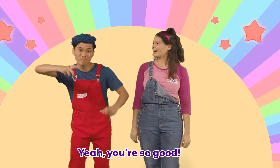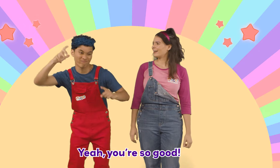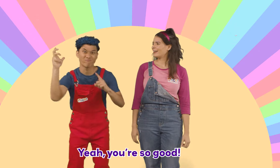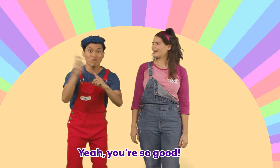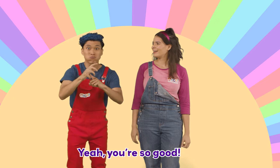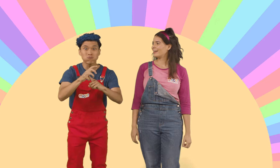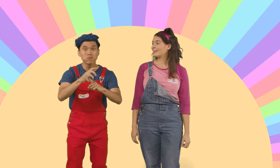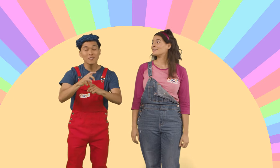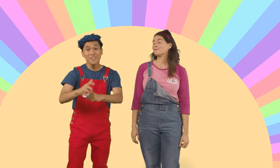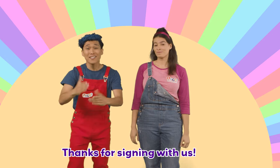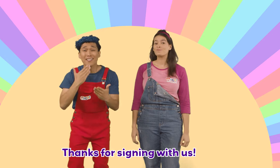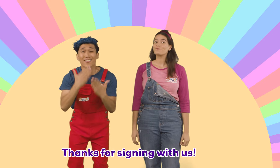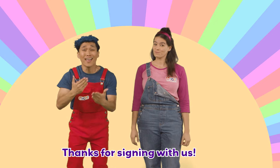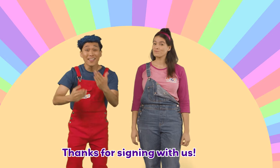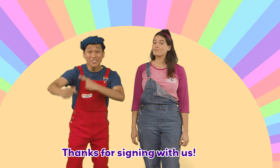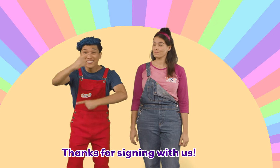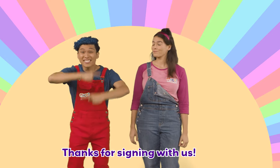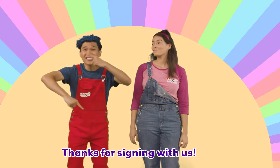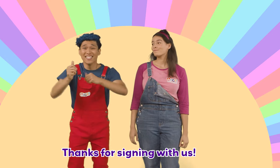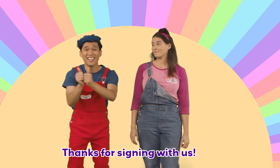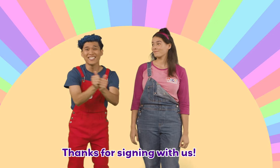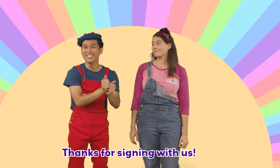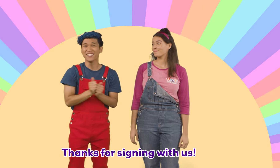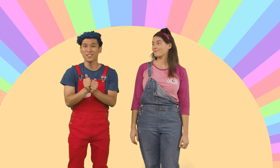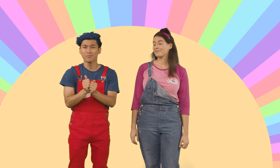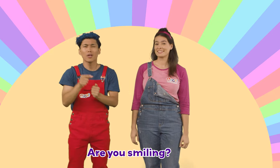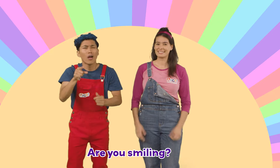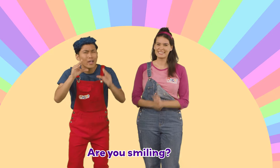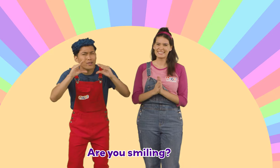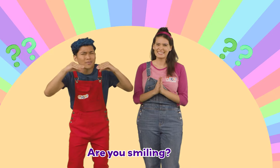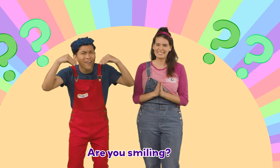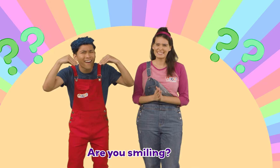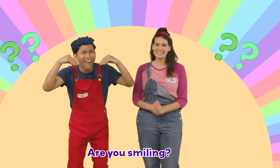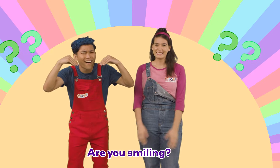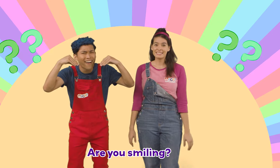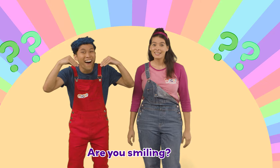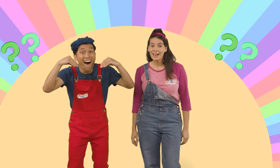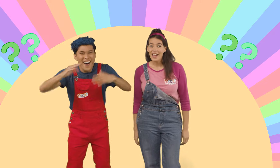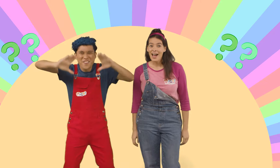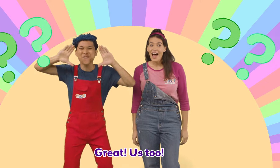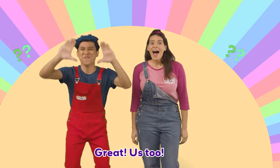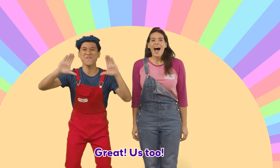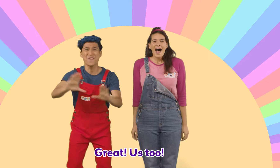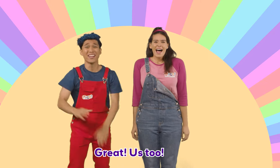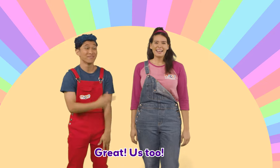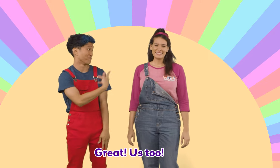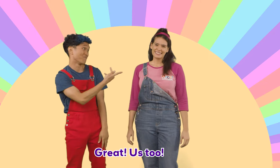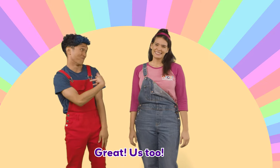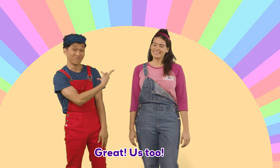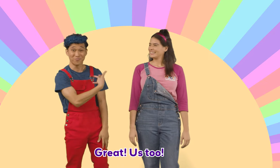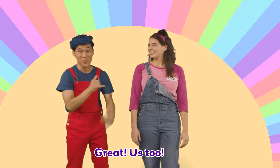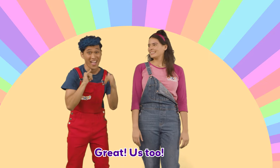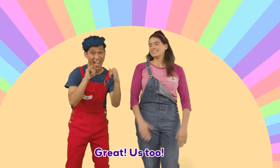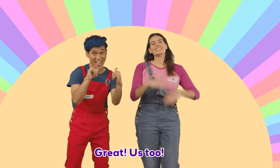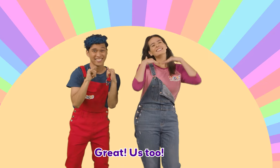you're so good. Thanks for signing with us. Are you smiling? Great.